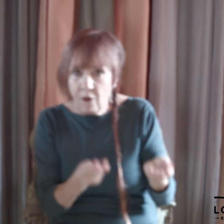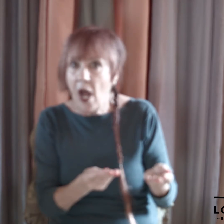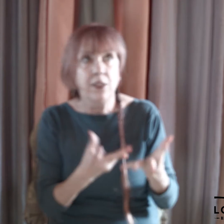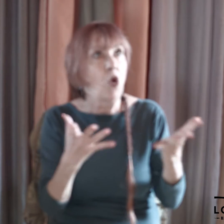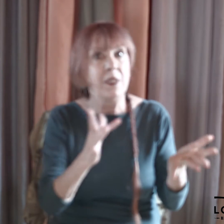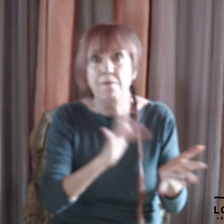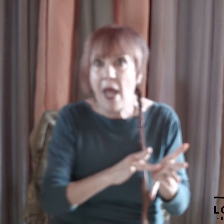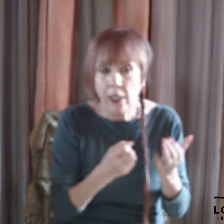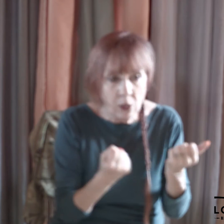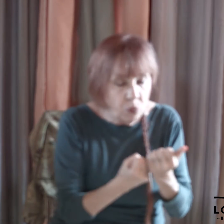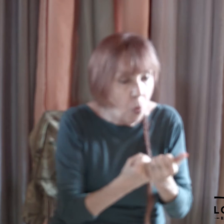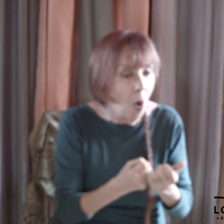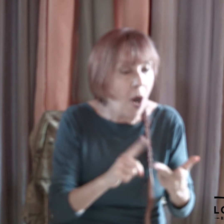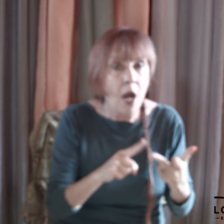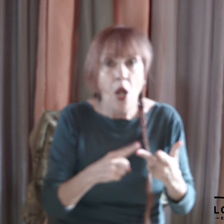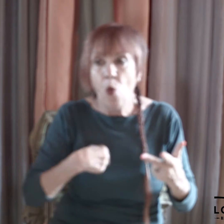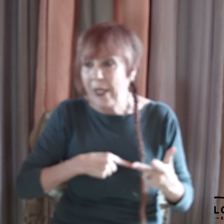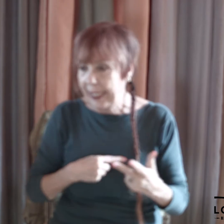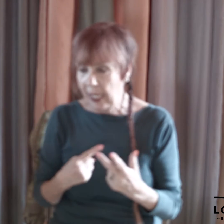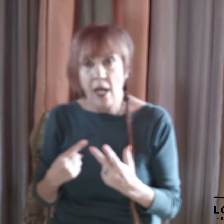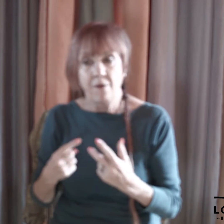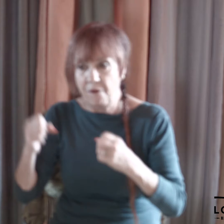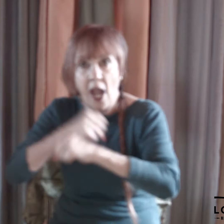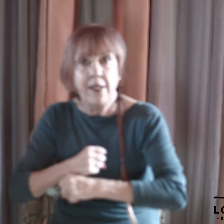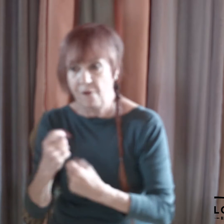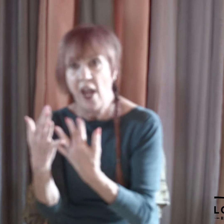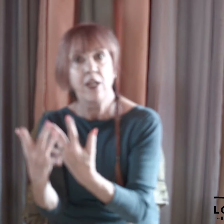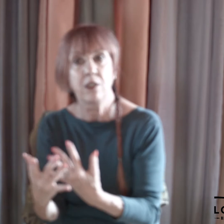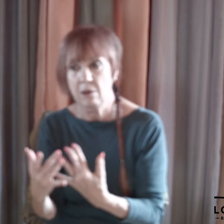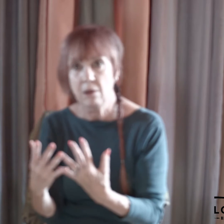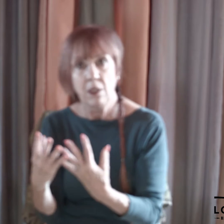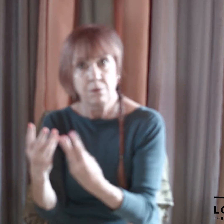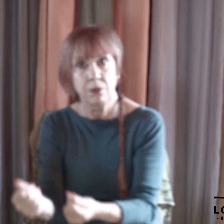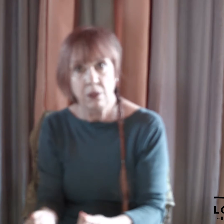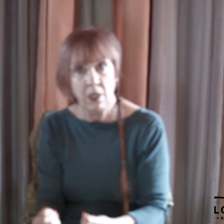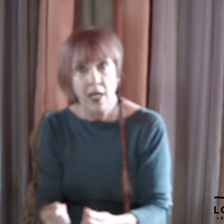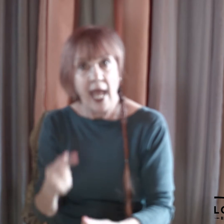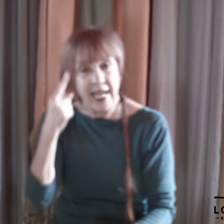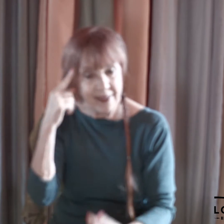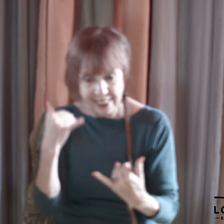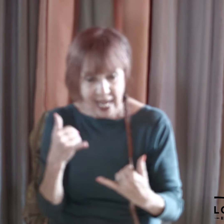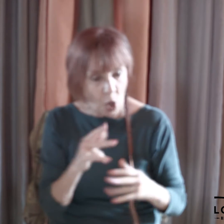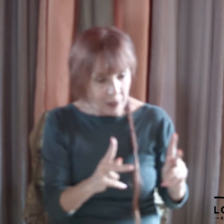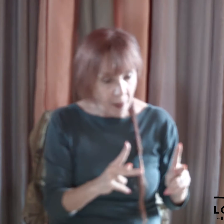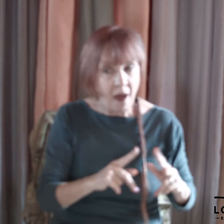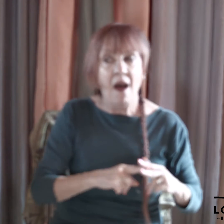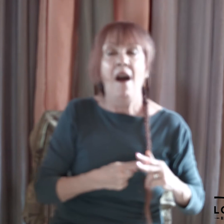medical assistance, the fact that we fight the fires, et cetera. I think it's just occurring to people that cutting